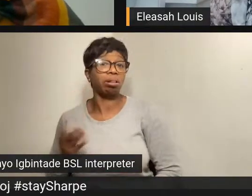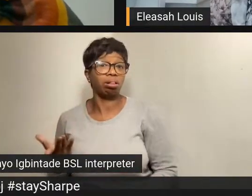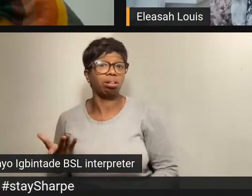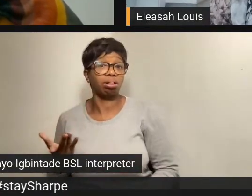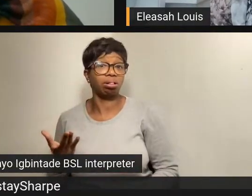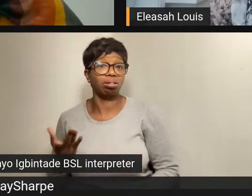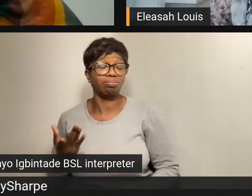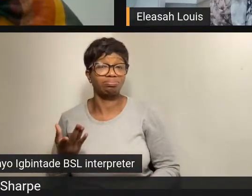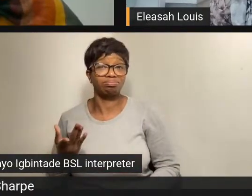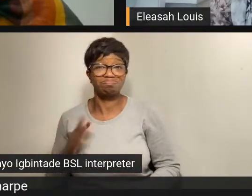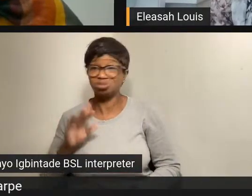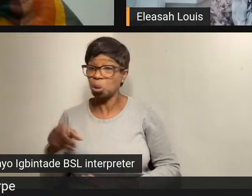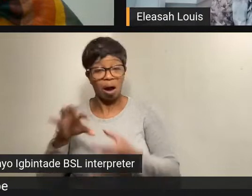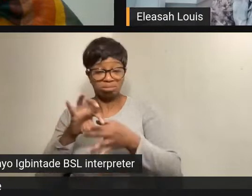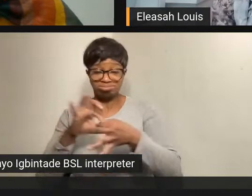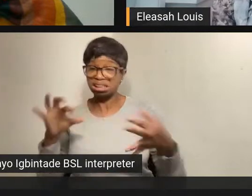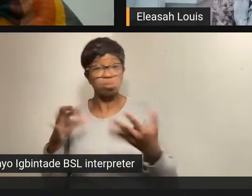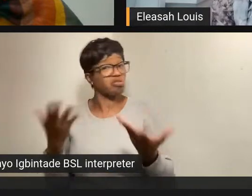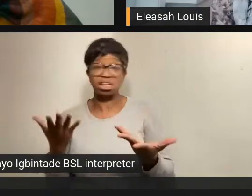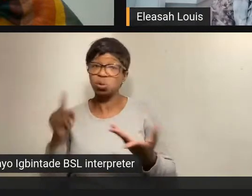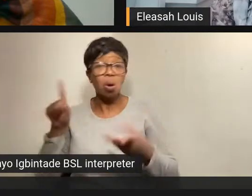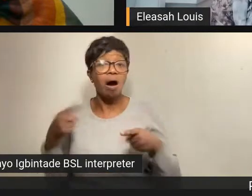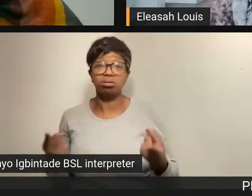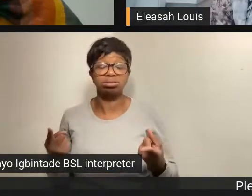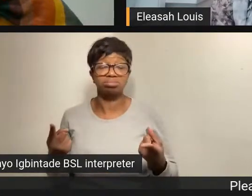you can't separate the two. Mm-hmm.